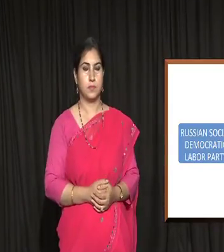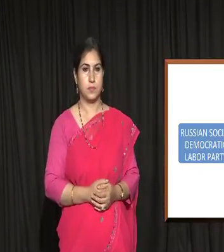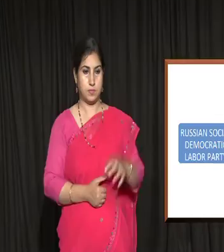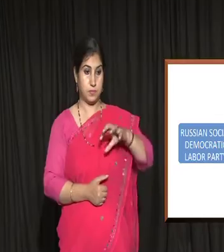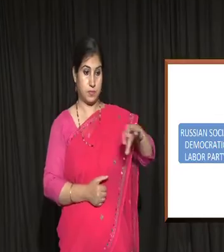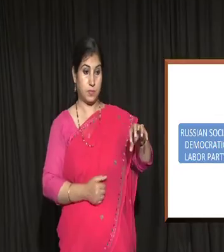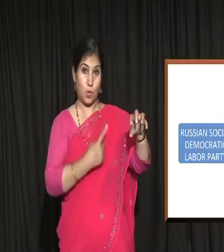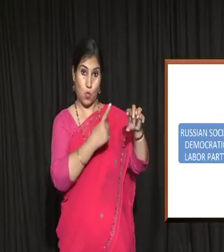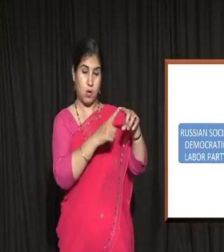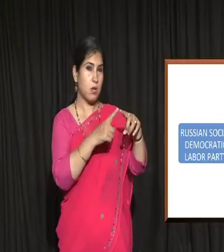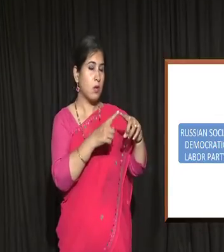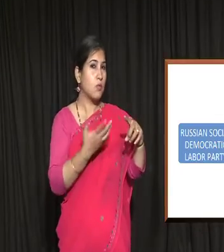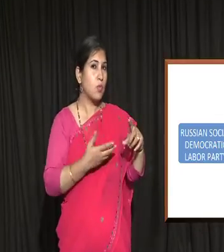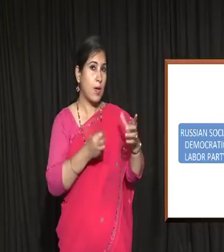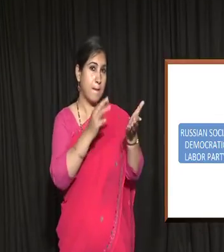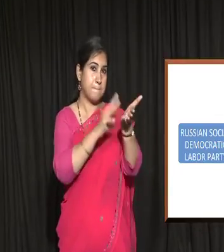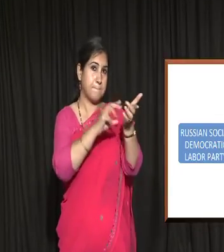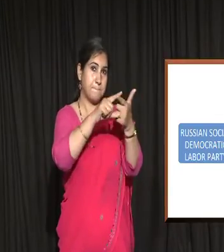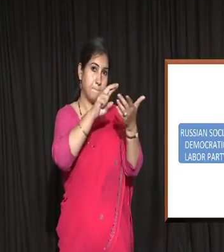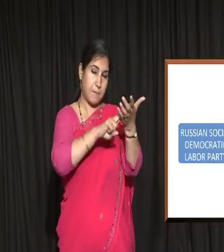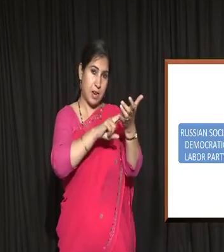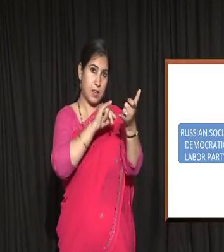One section was called Menshevik Party